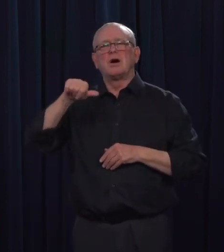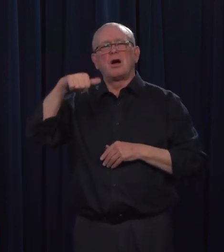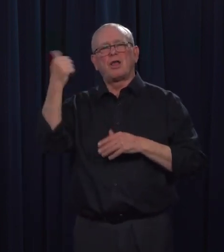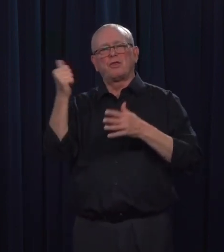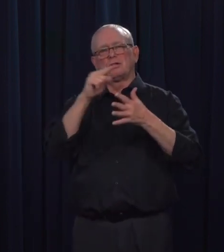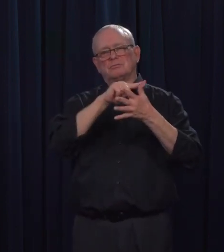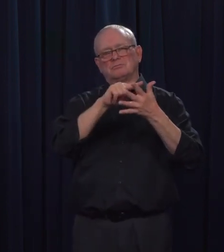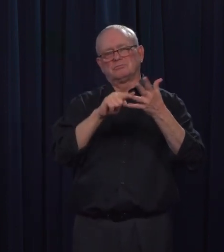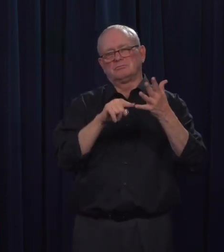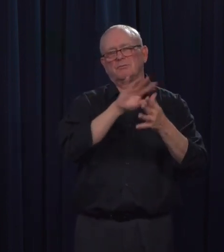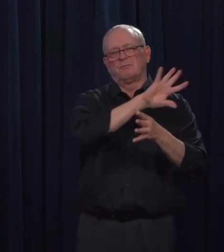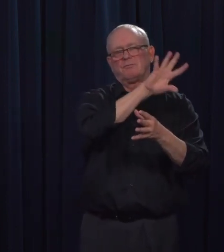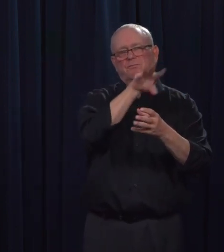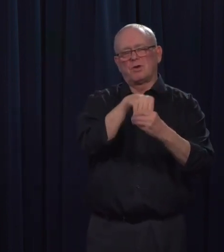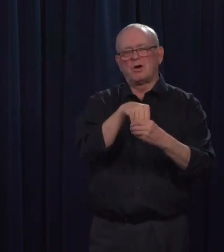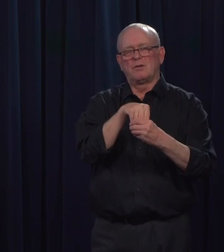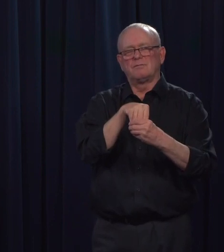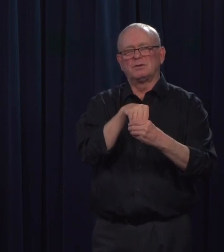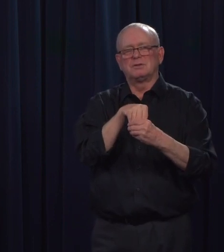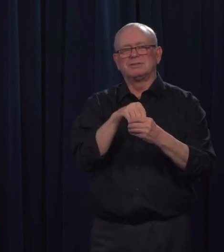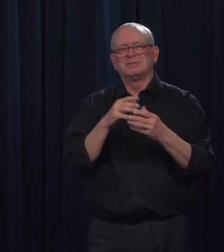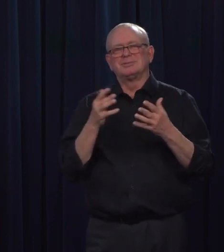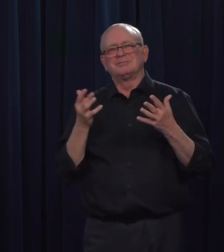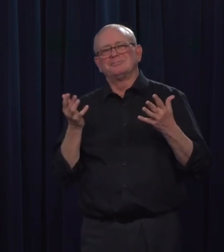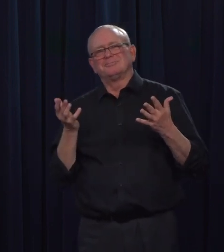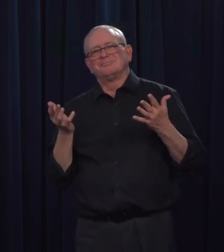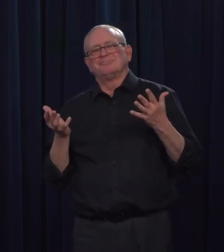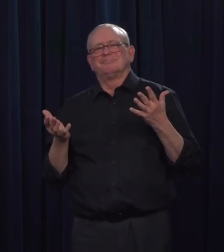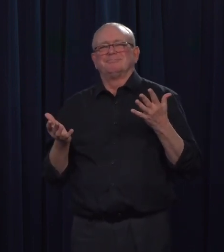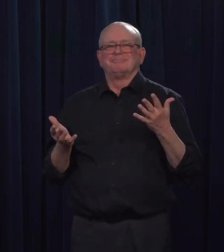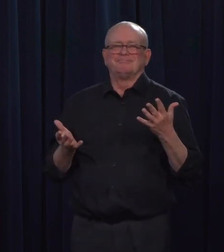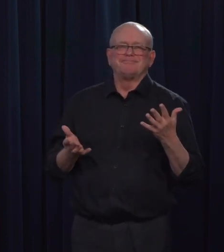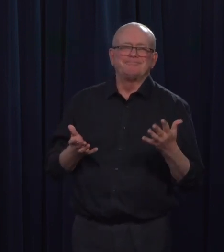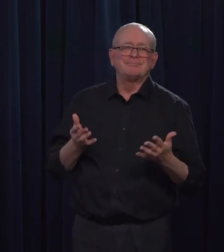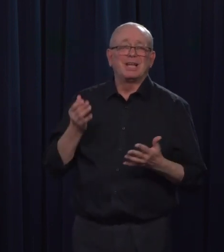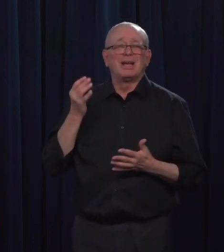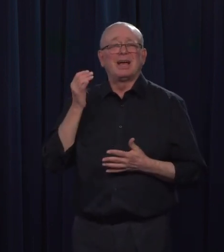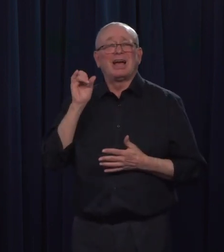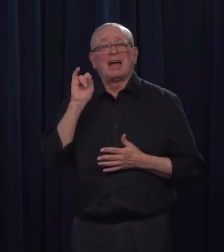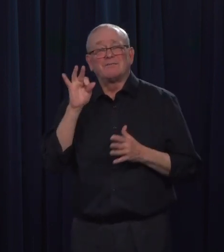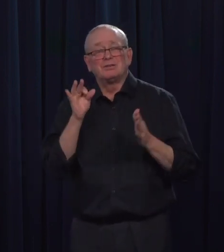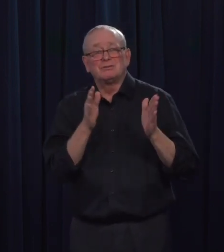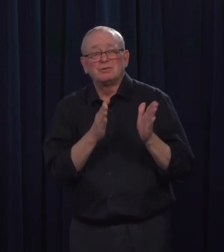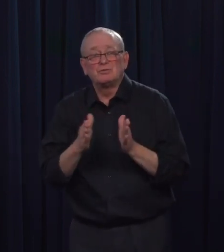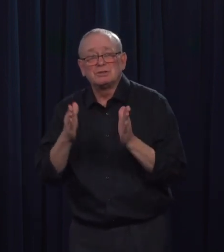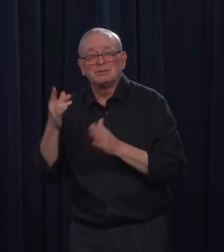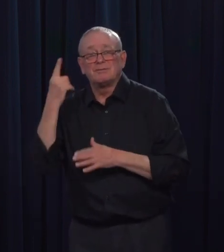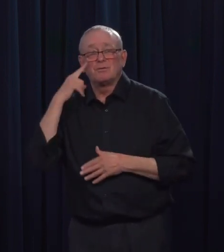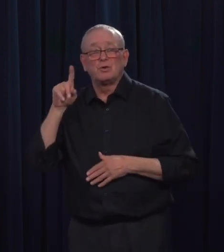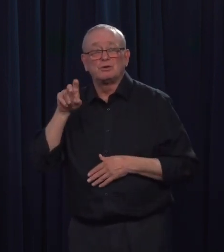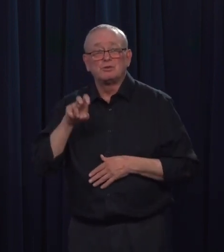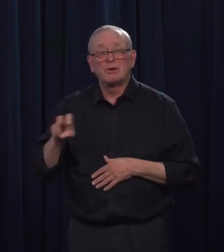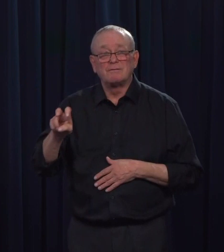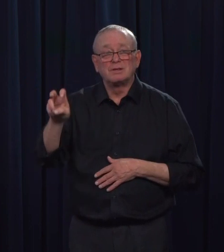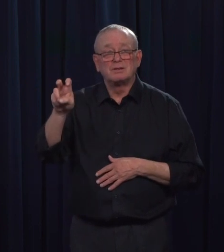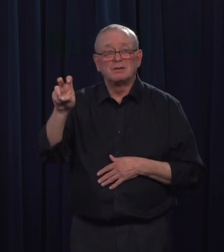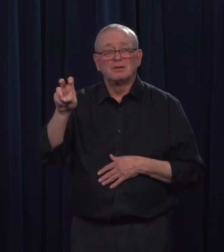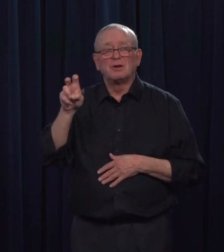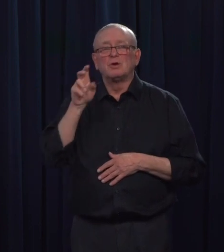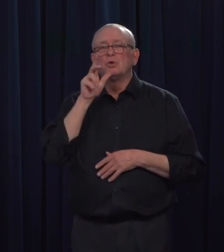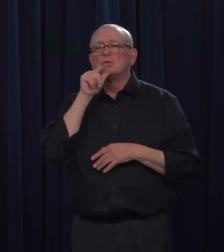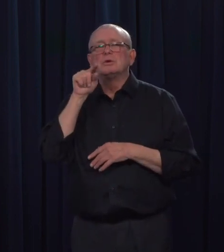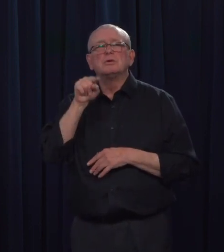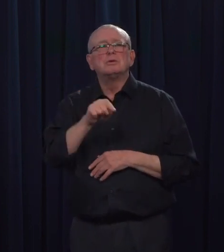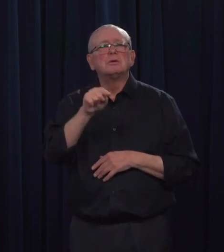is that if those kinds of travel arrangements are being made, that everyone involved in those arrangements would